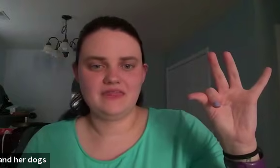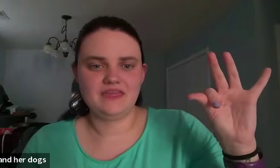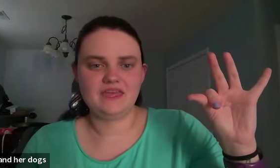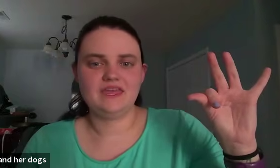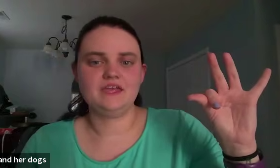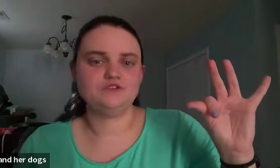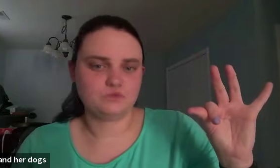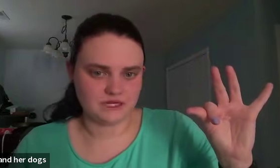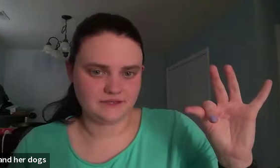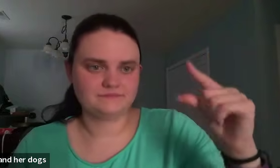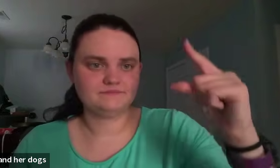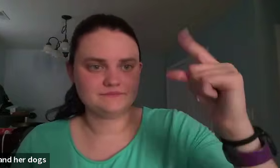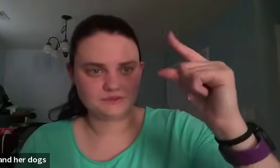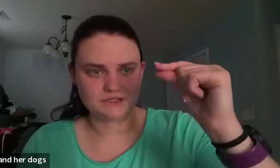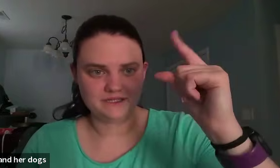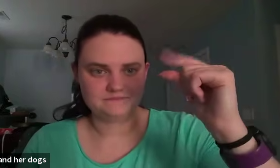And then 20, 20.